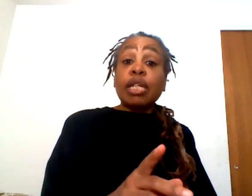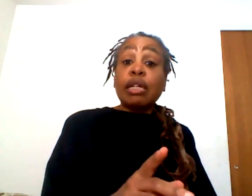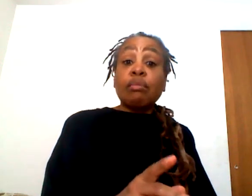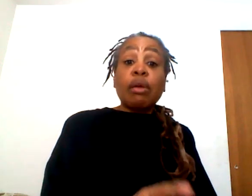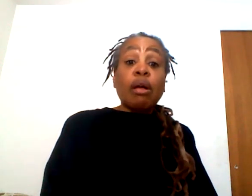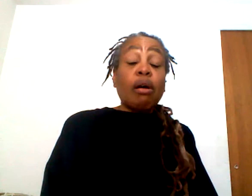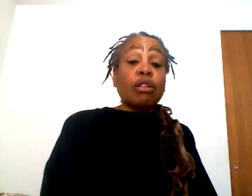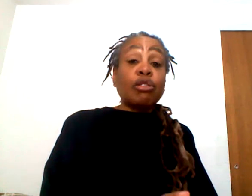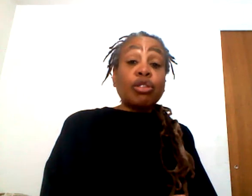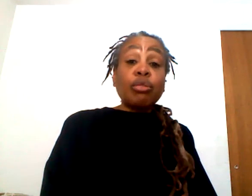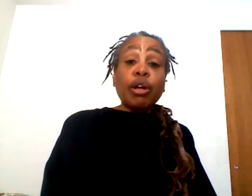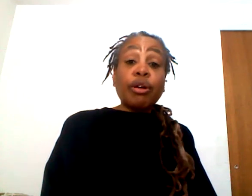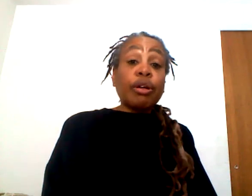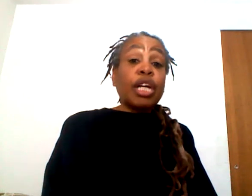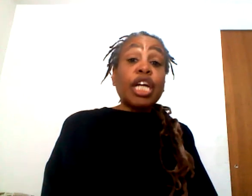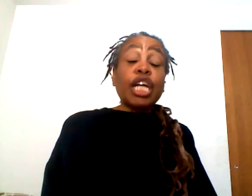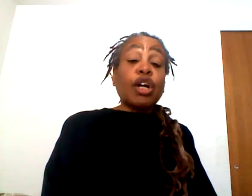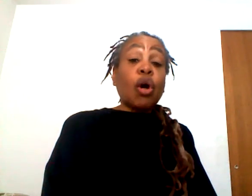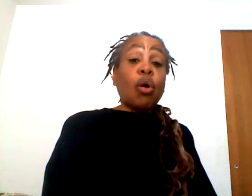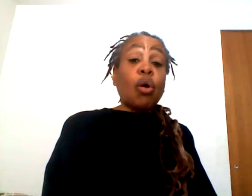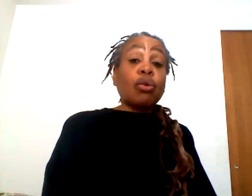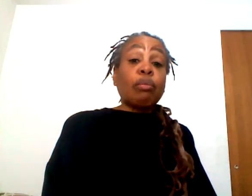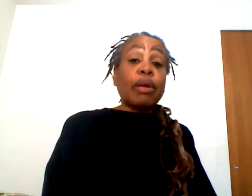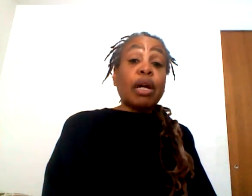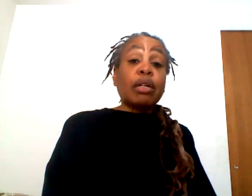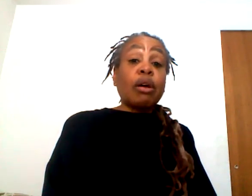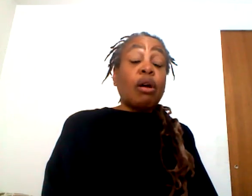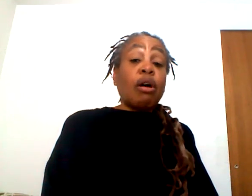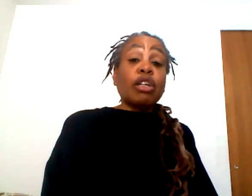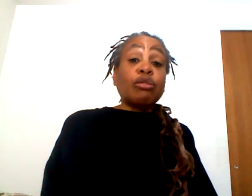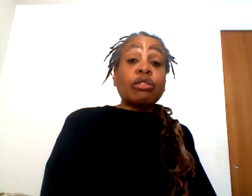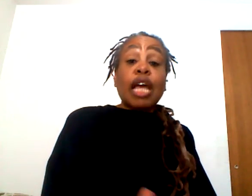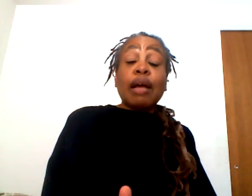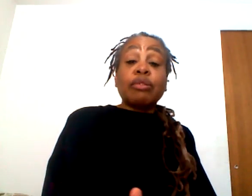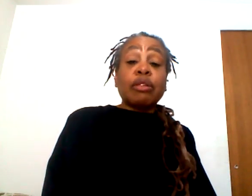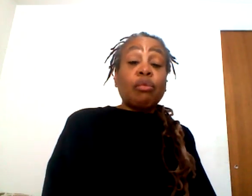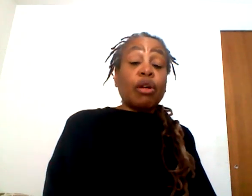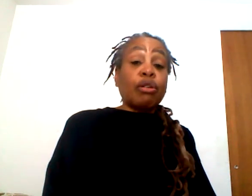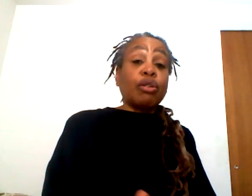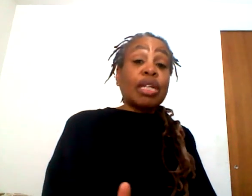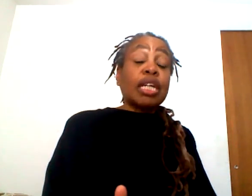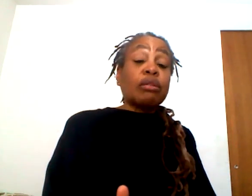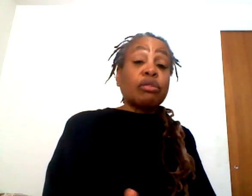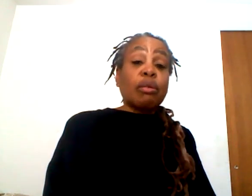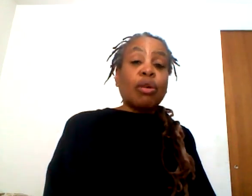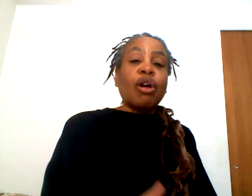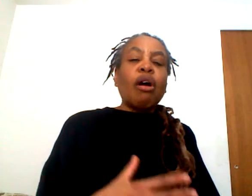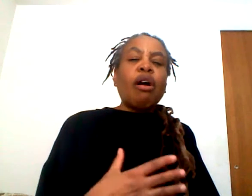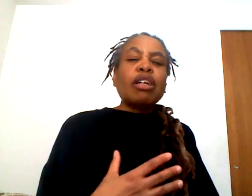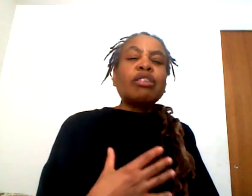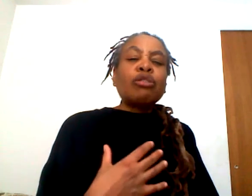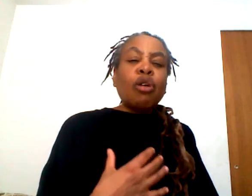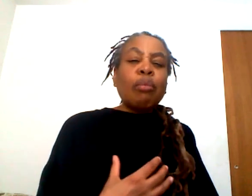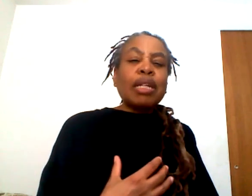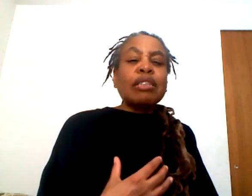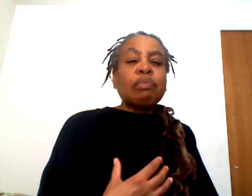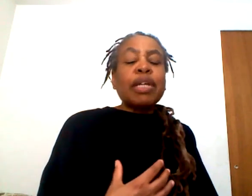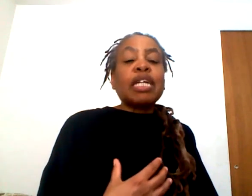him or you shoot her in cold blood, or you stab someone, or you kill someone, or is normally speaking you